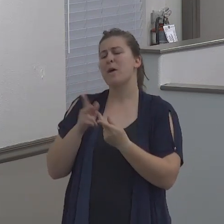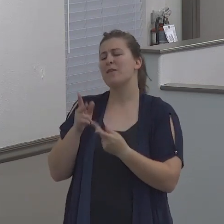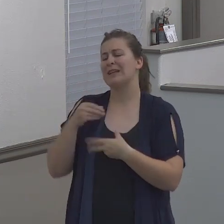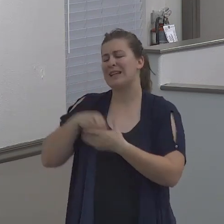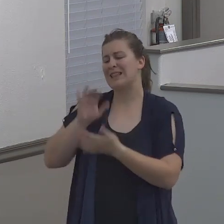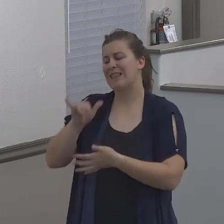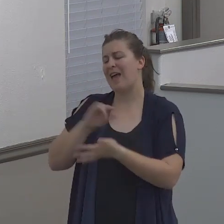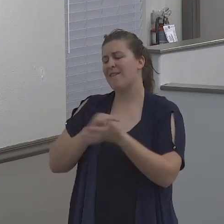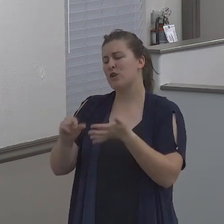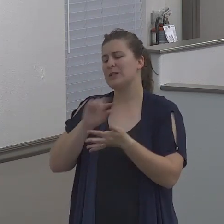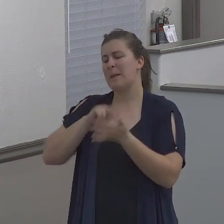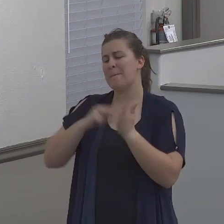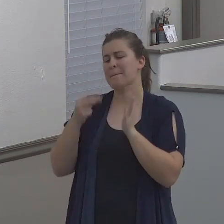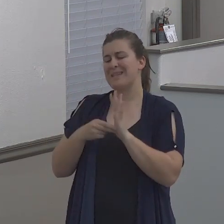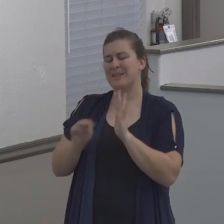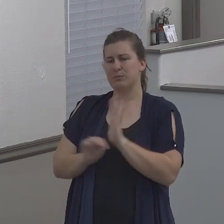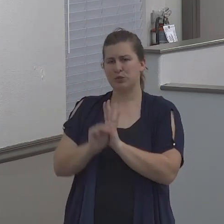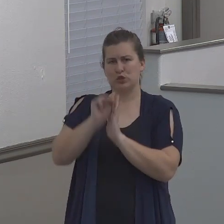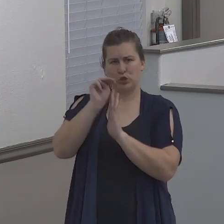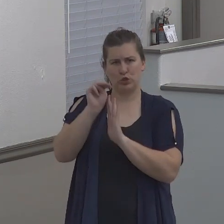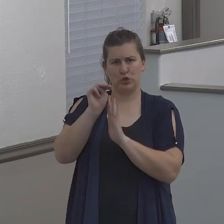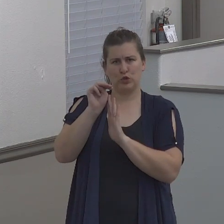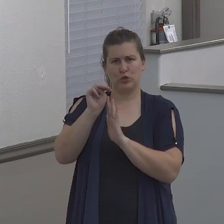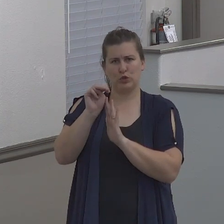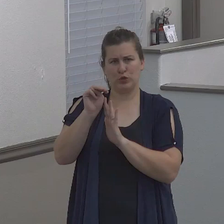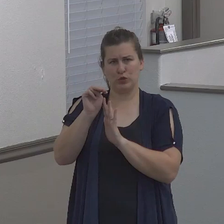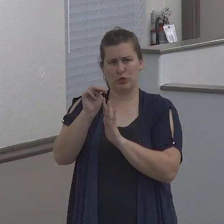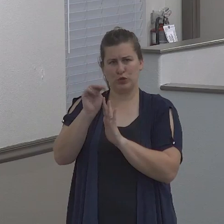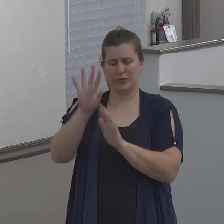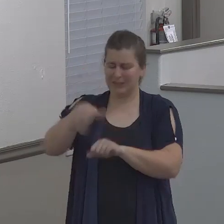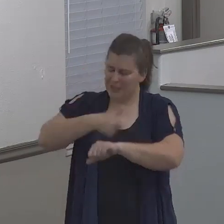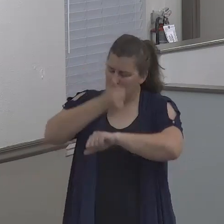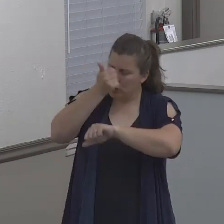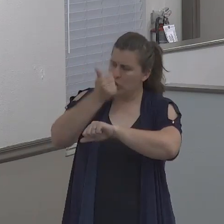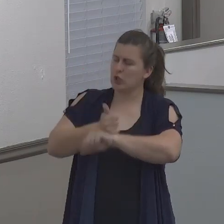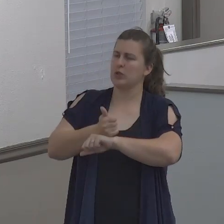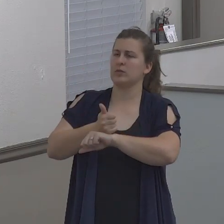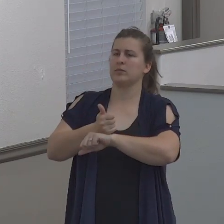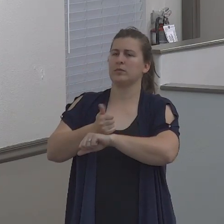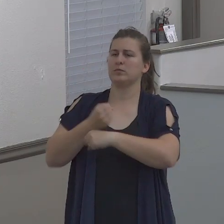without sin. No. He's talking make you mature,